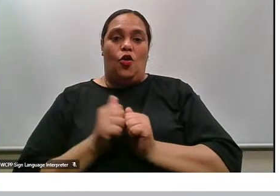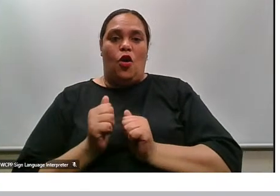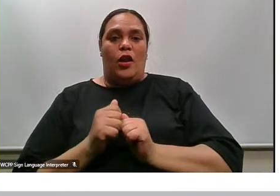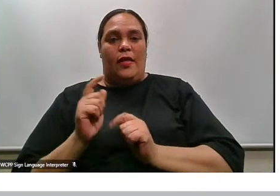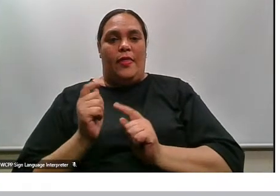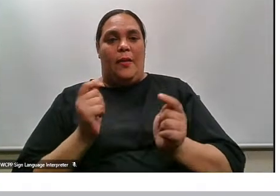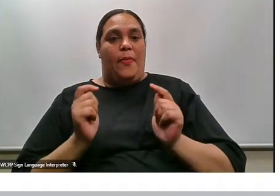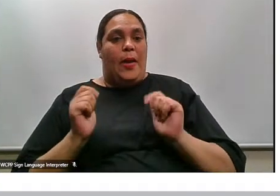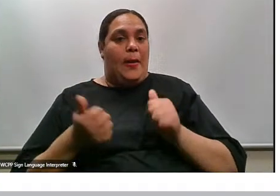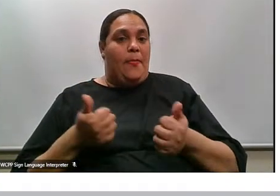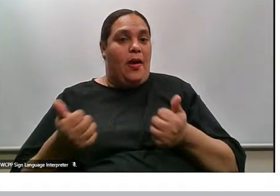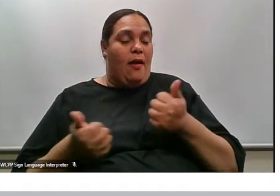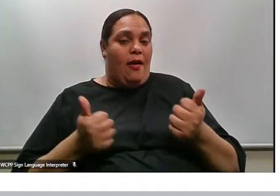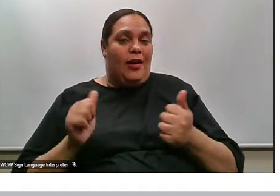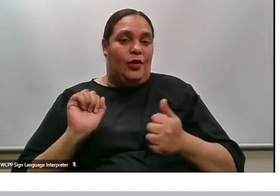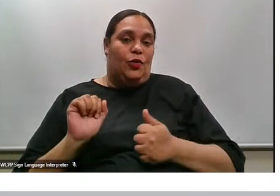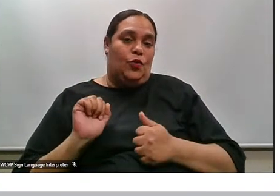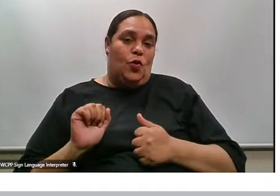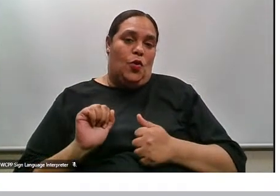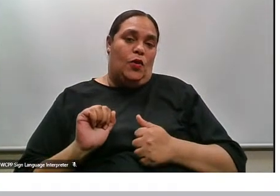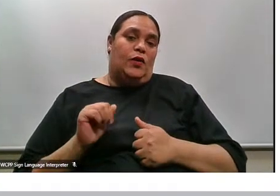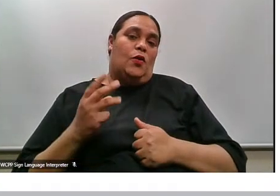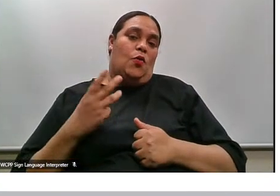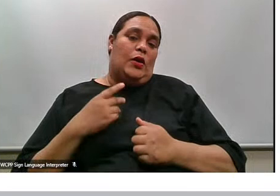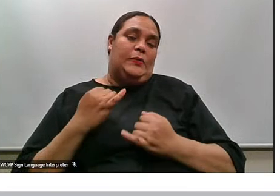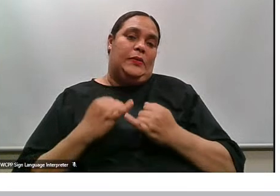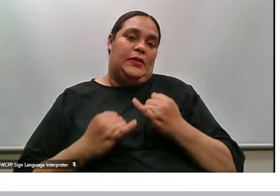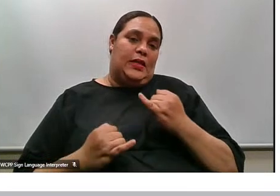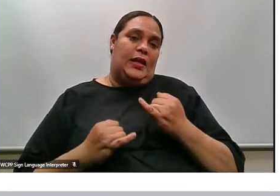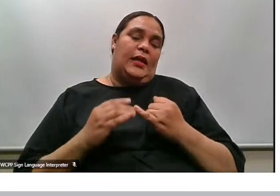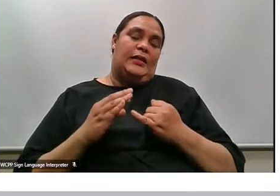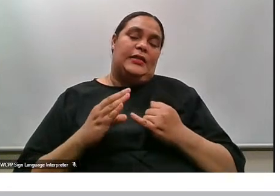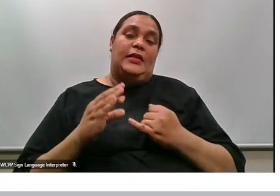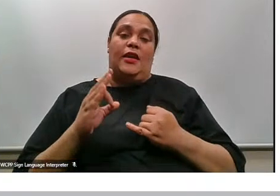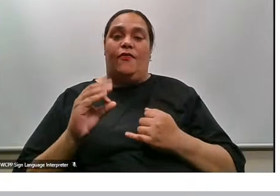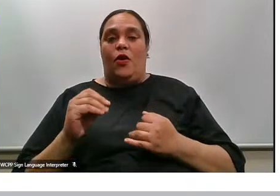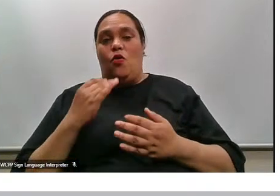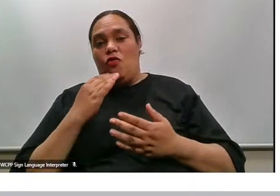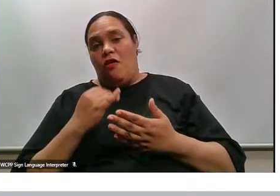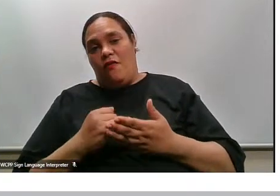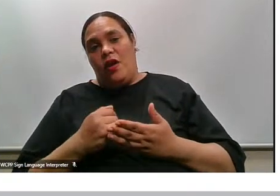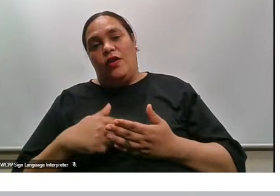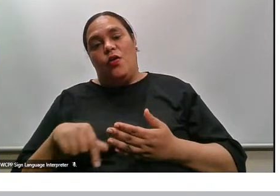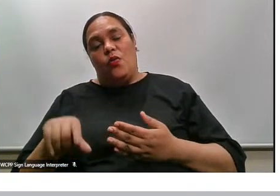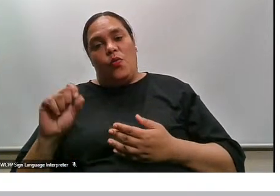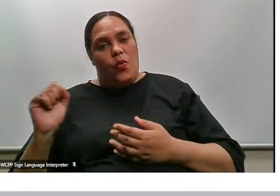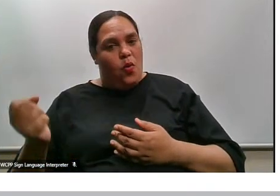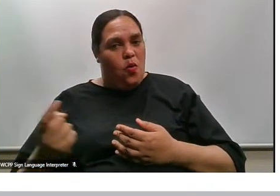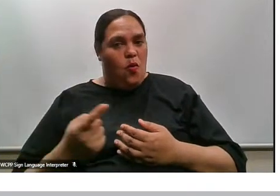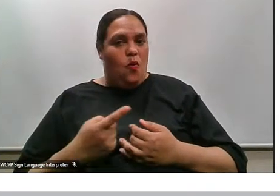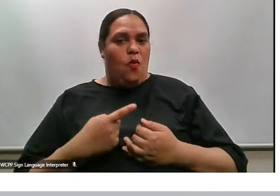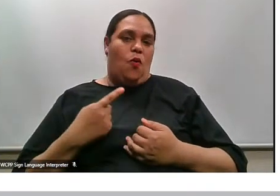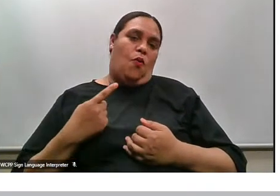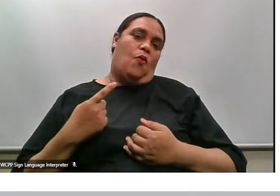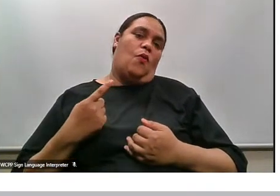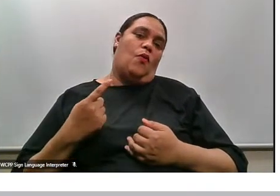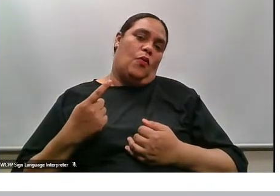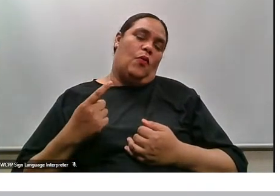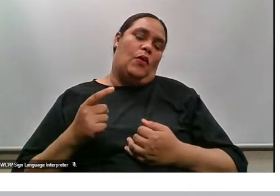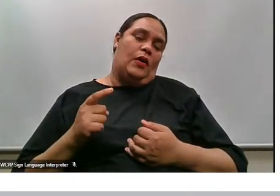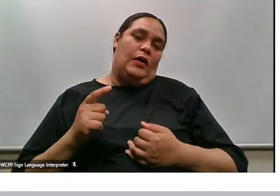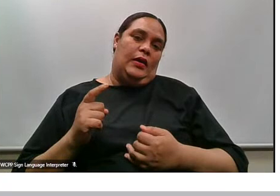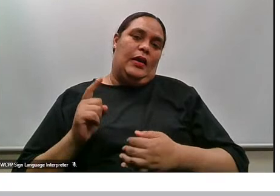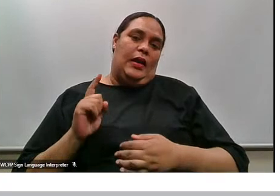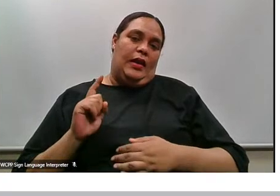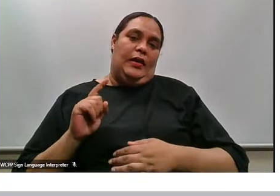back. That was a mistake, and the CFO is confirming where we all had to